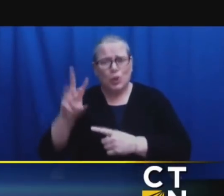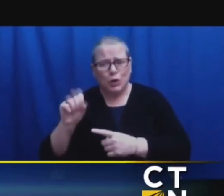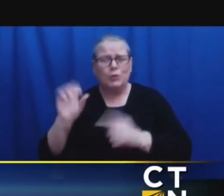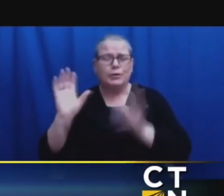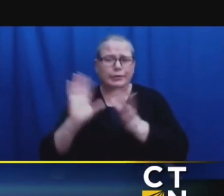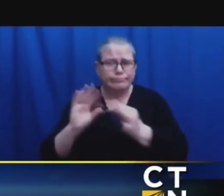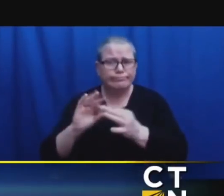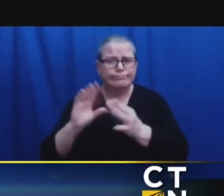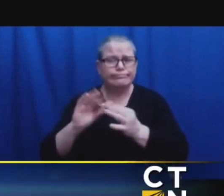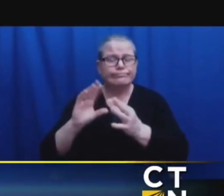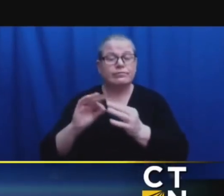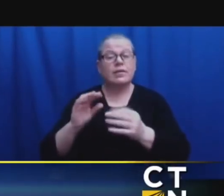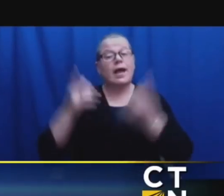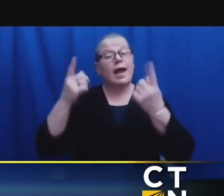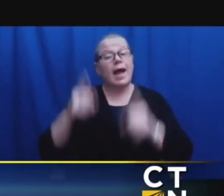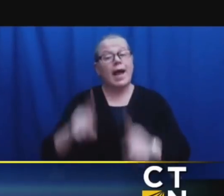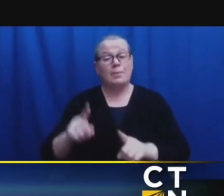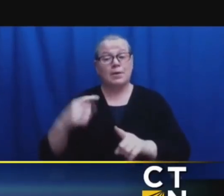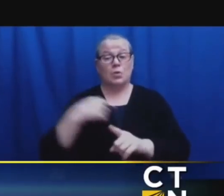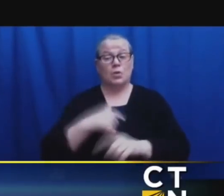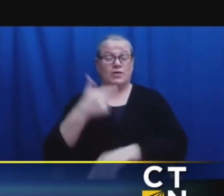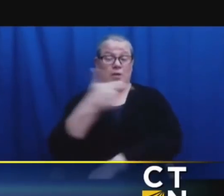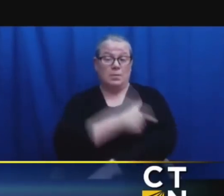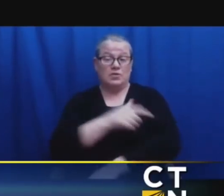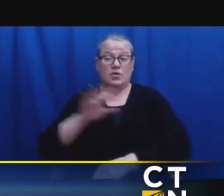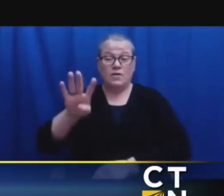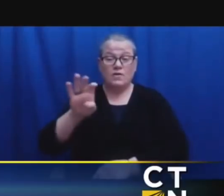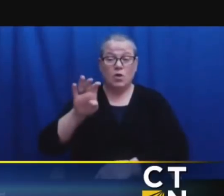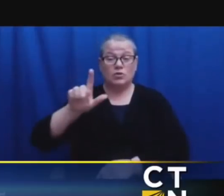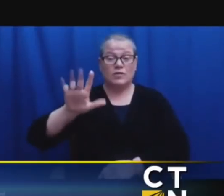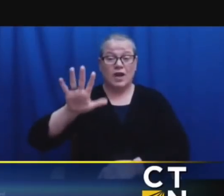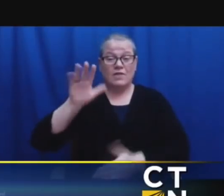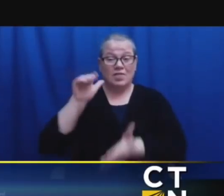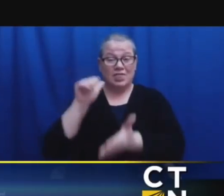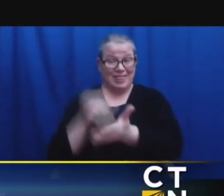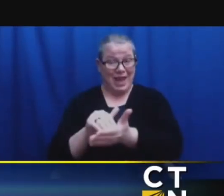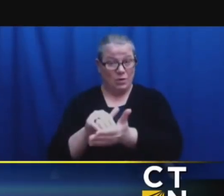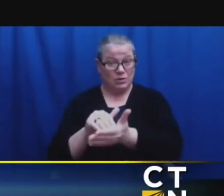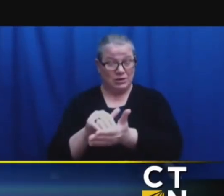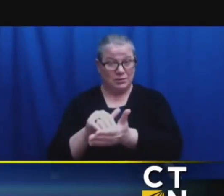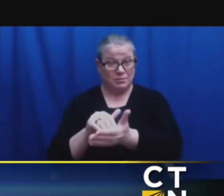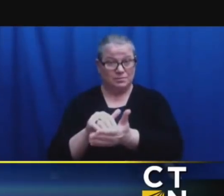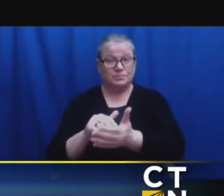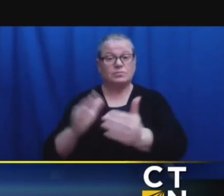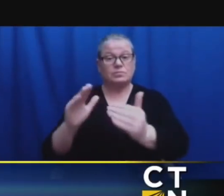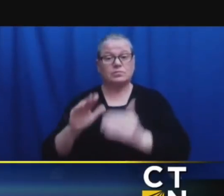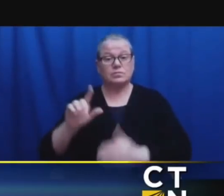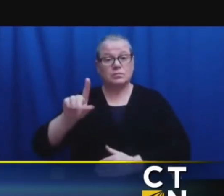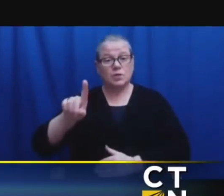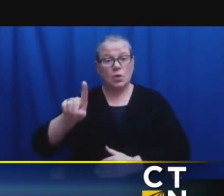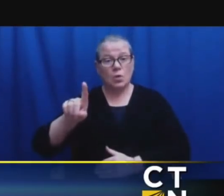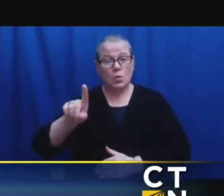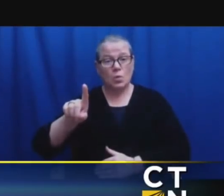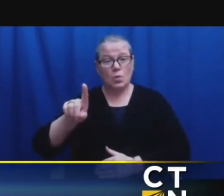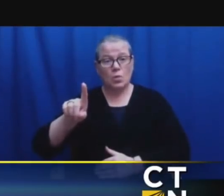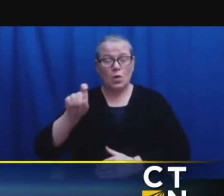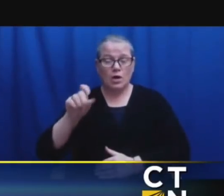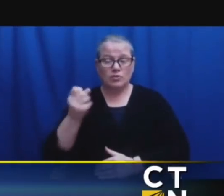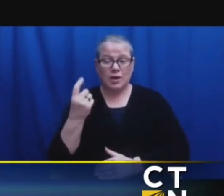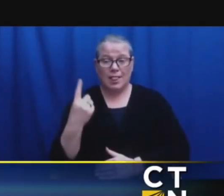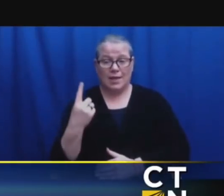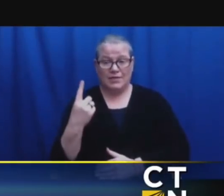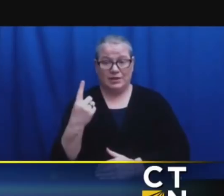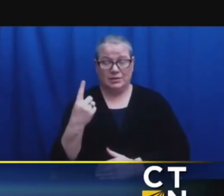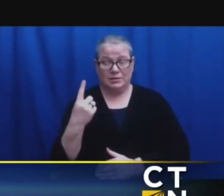administered now 425,000 doses. We did 111,000 doses, so about a quarter, in